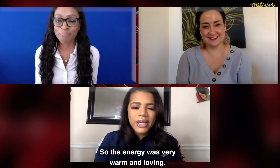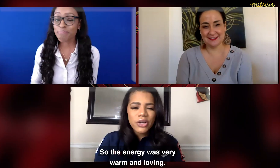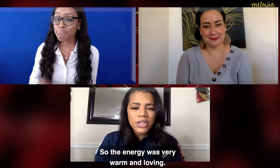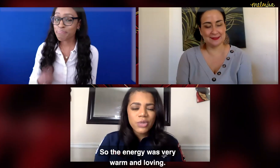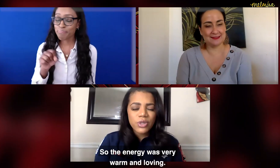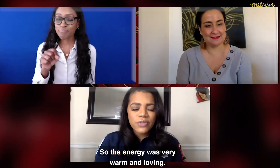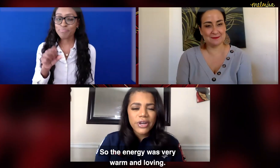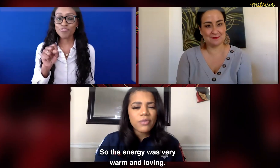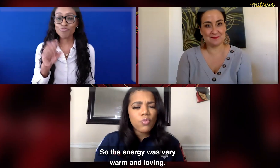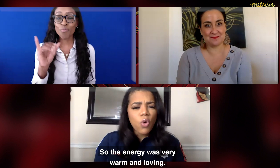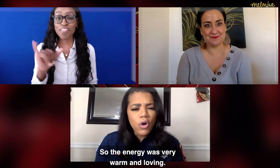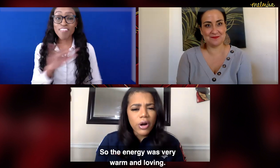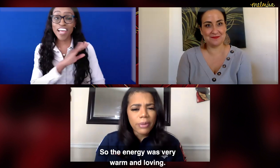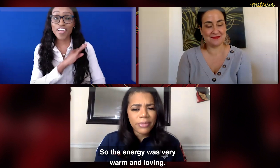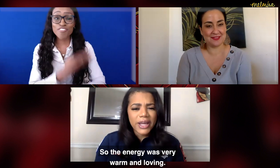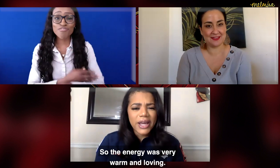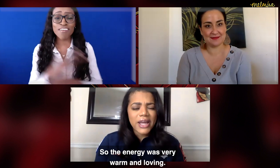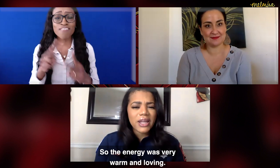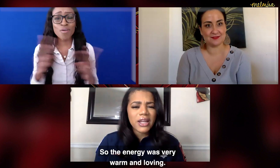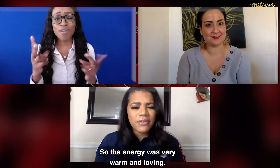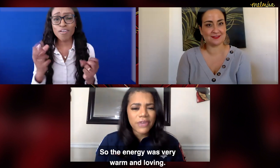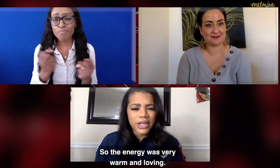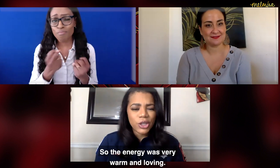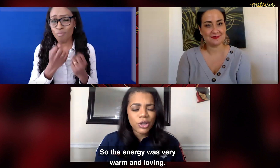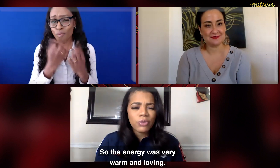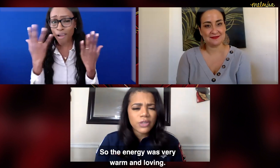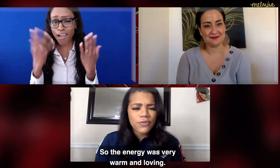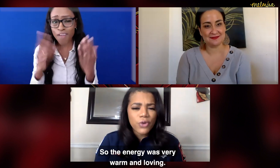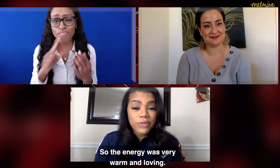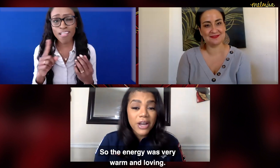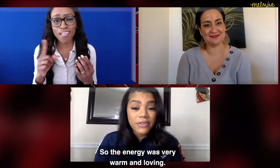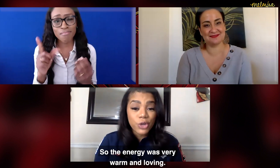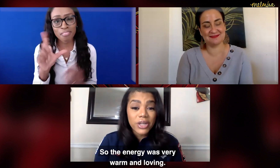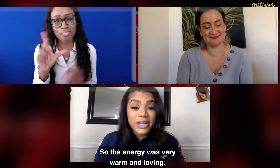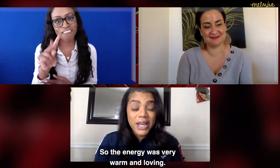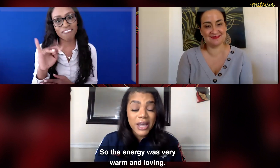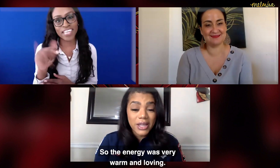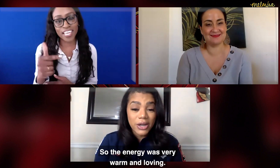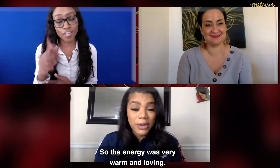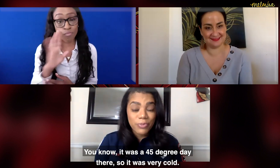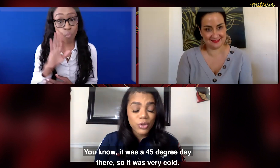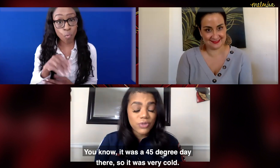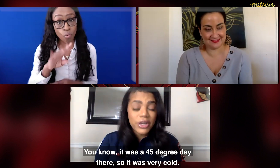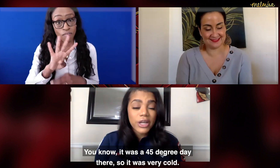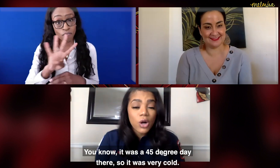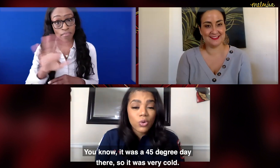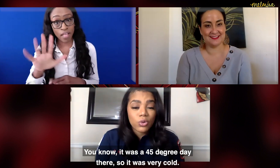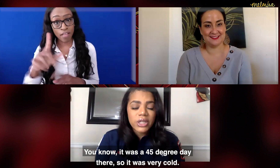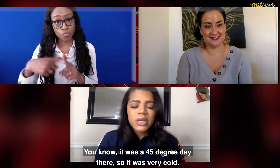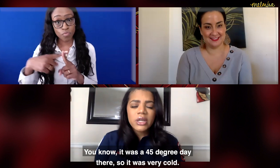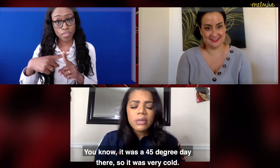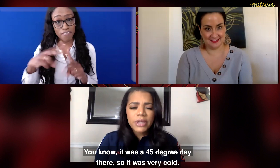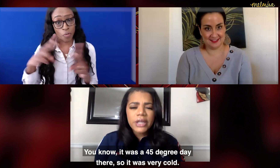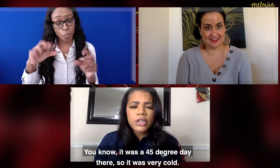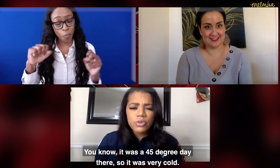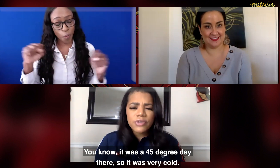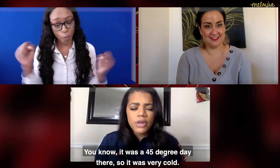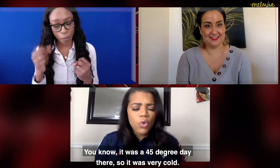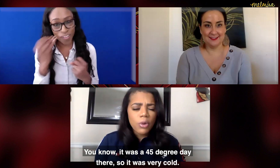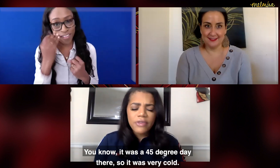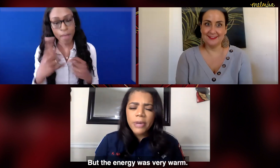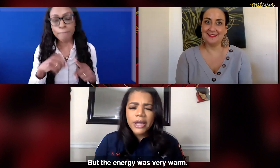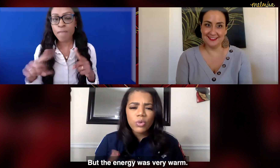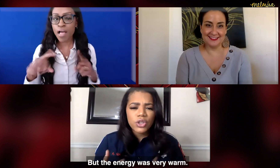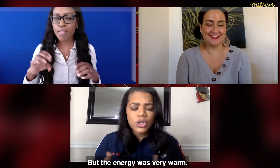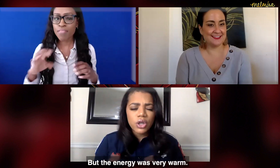the energy was very warm and loving. It was a 45-degree day there. So it was very cold, but the energy was very